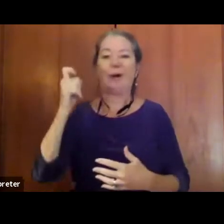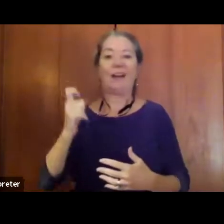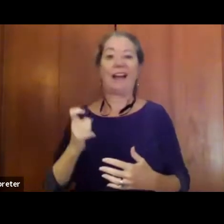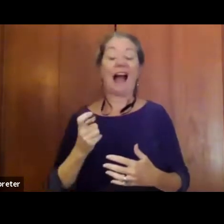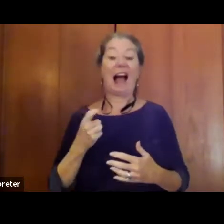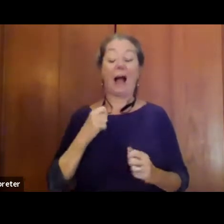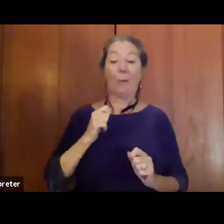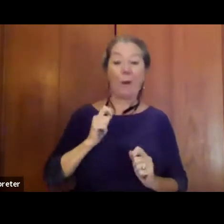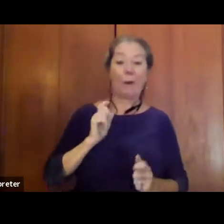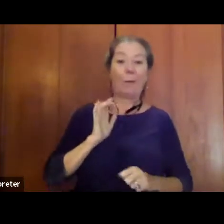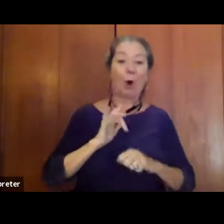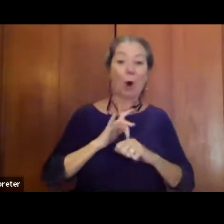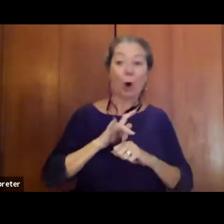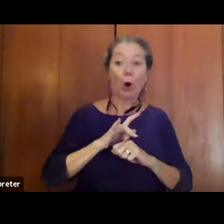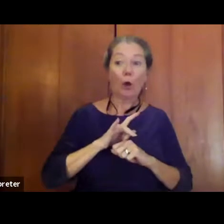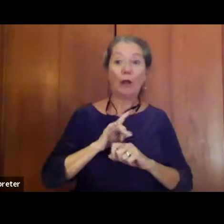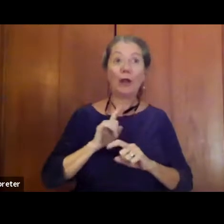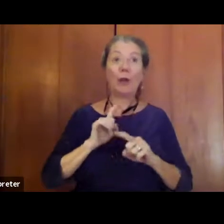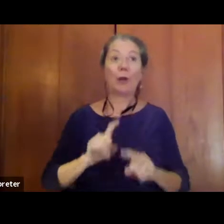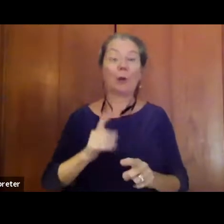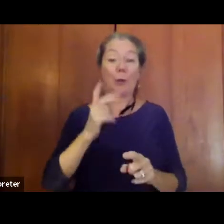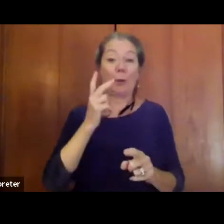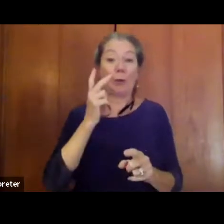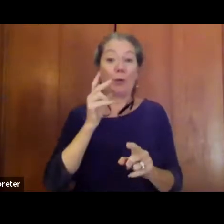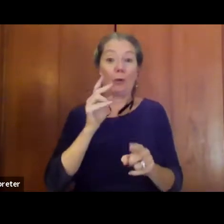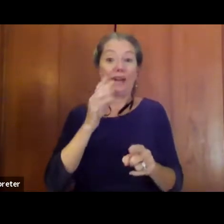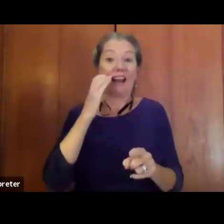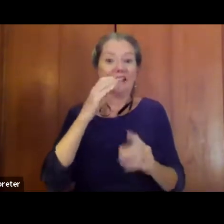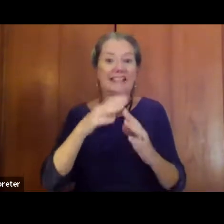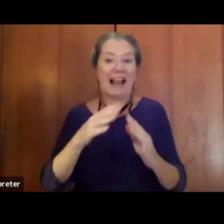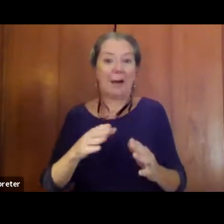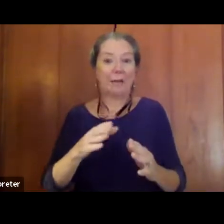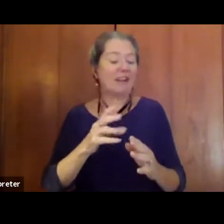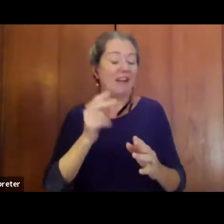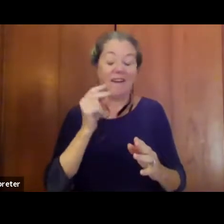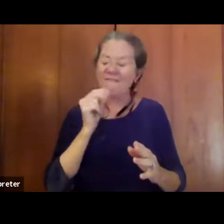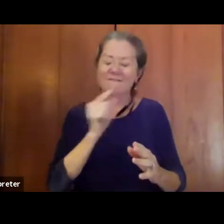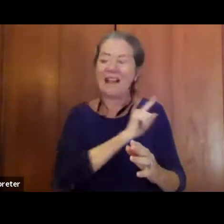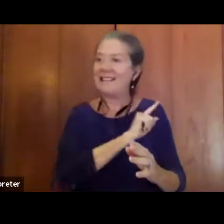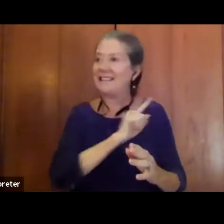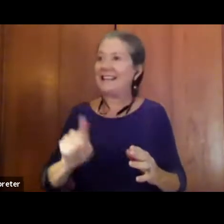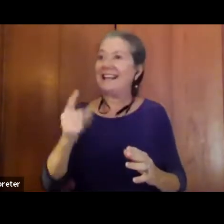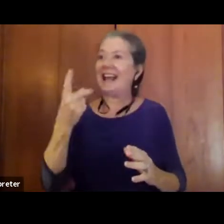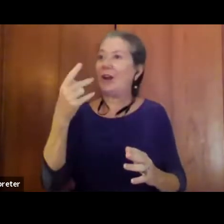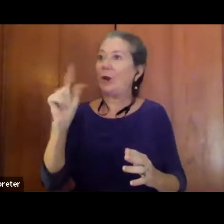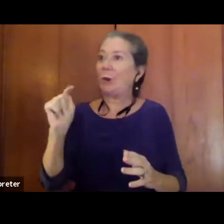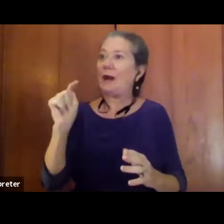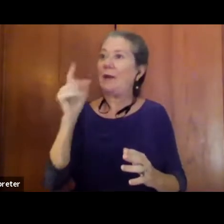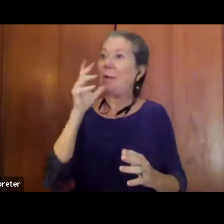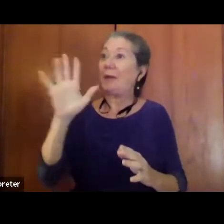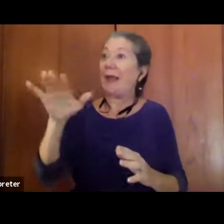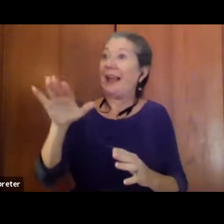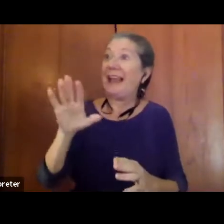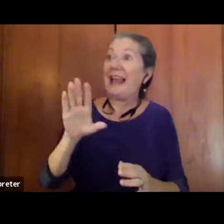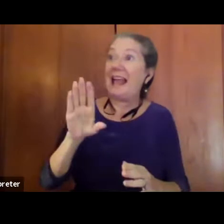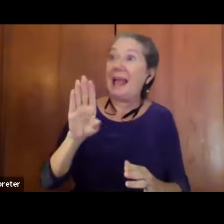want to meet my cousins at their house, I wouldn't hesitate to run up to my great-grandmother, dip my head and say,